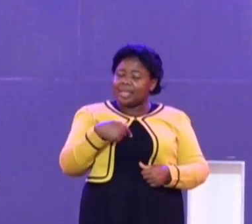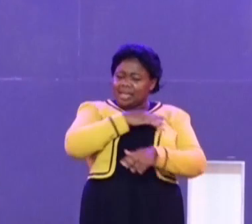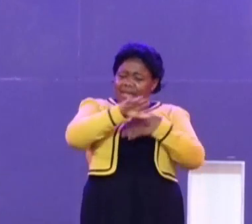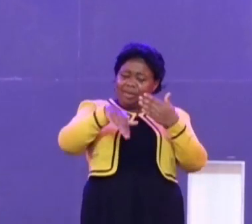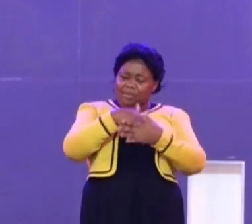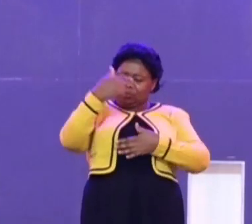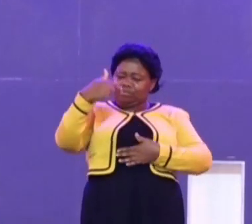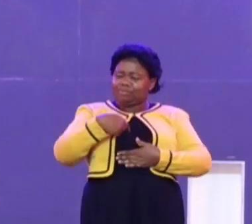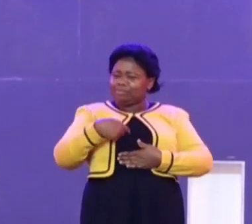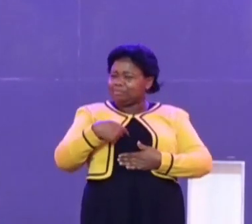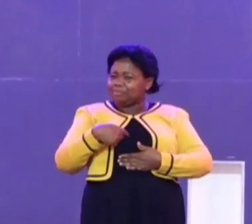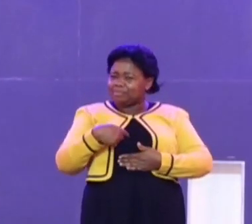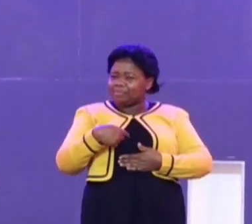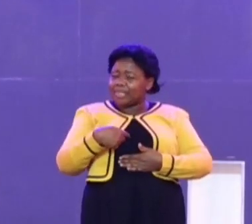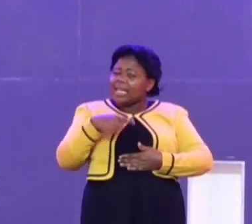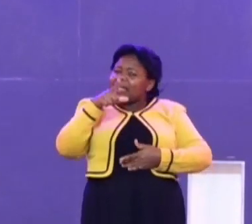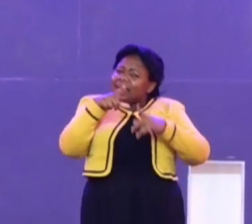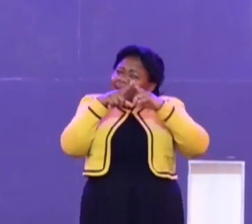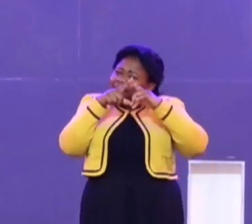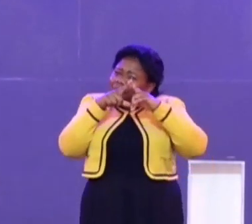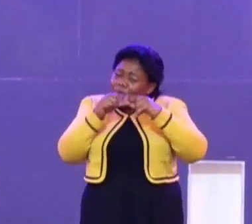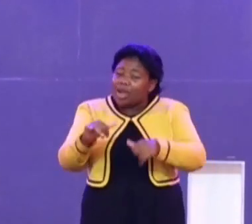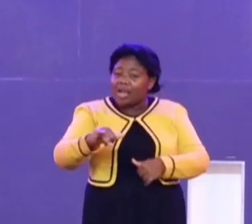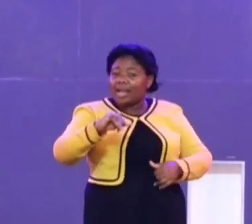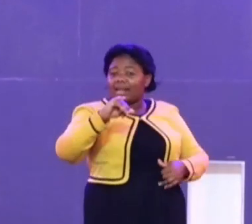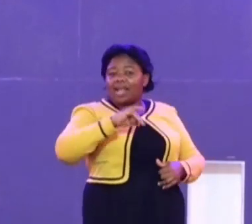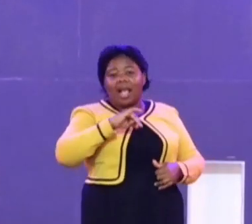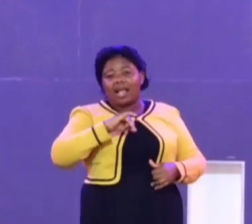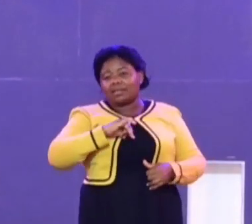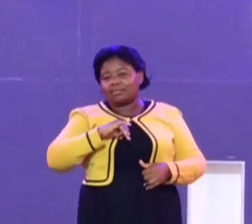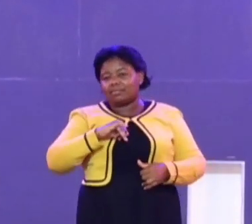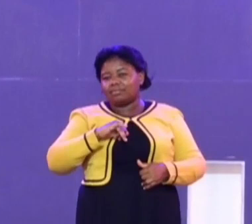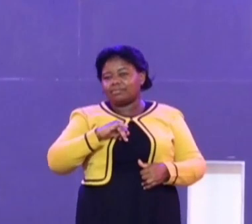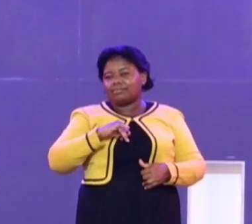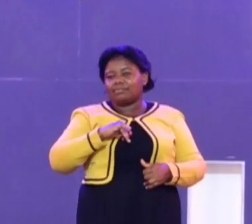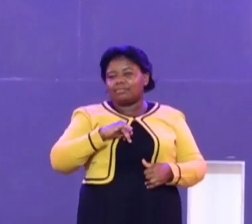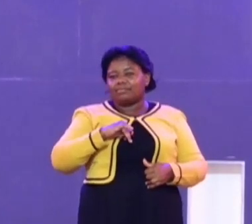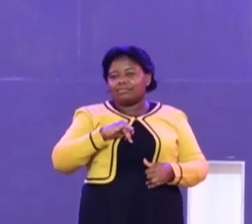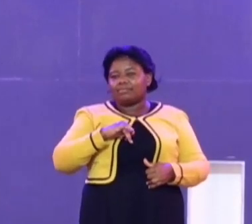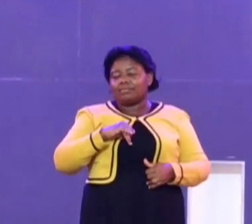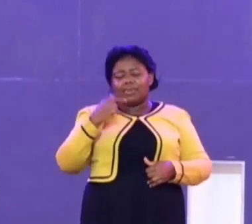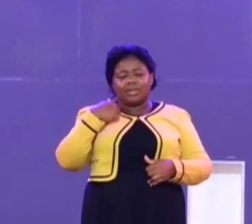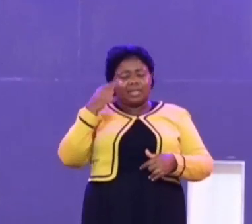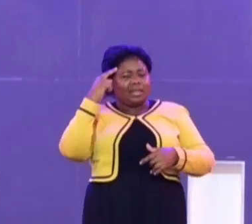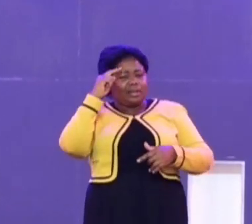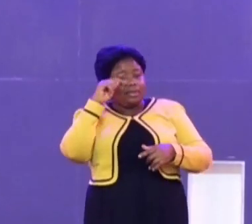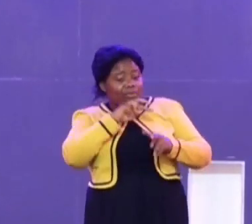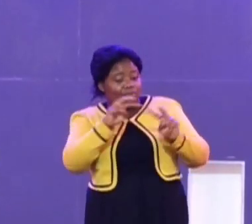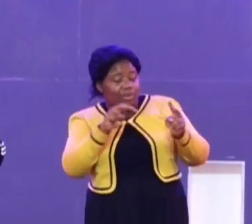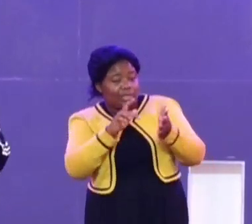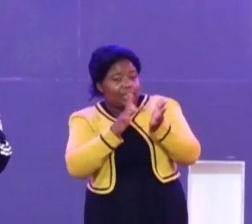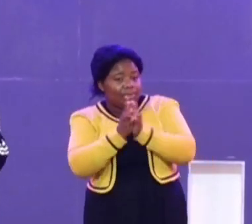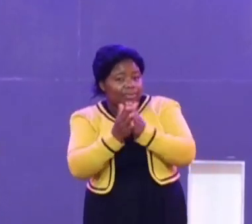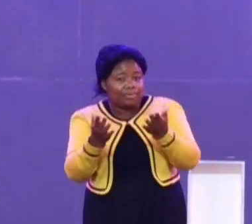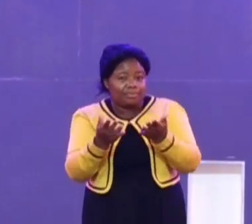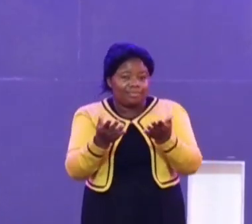me. Nzenze na. Now that word I. Kakati chigambo chunze. As I've been reading the Bible. Bwemba denga mpita mu